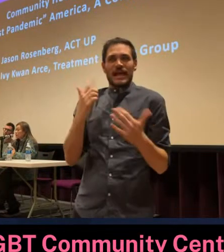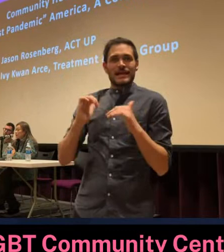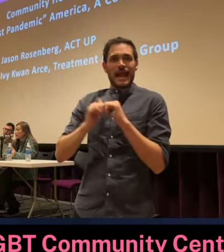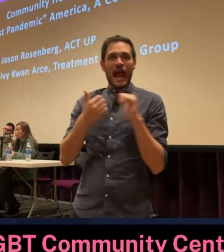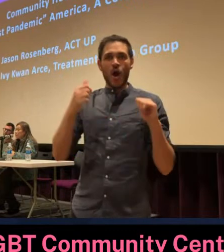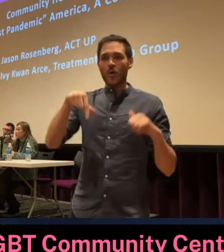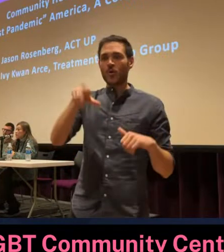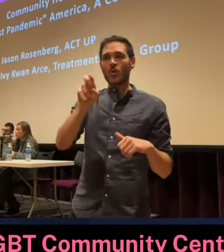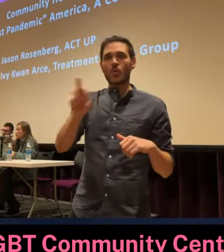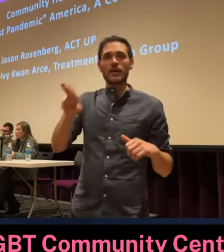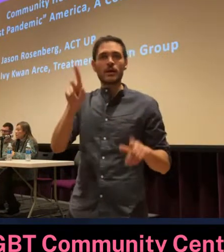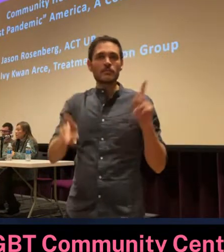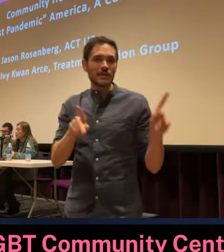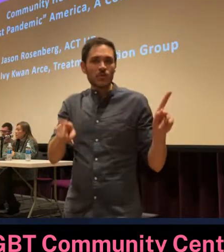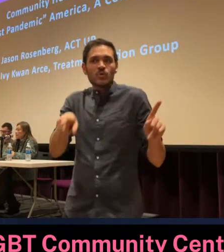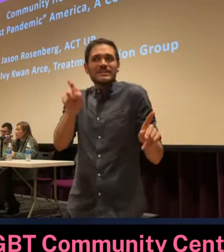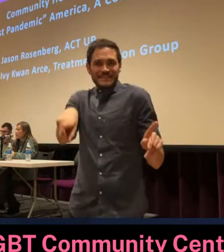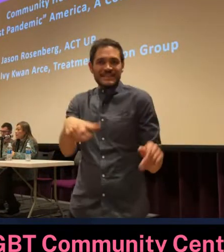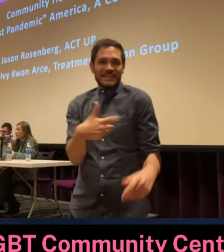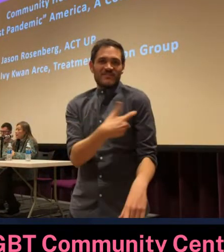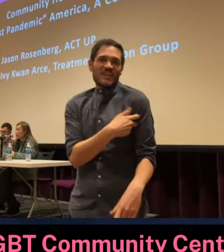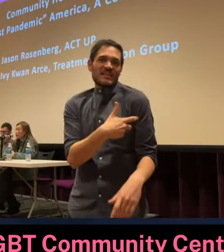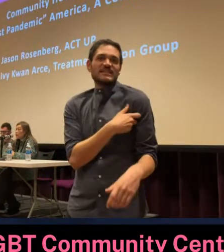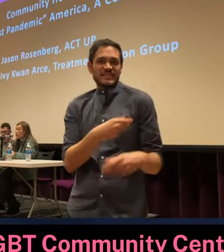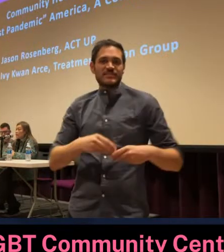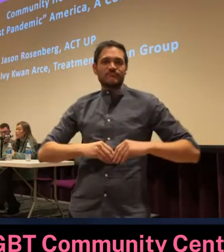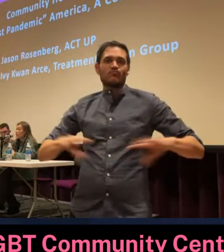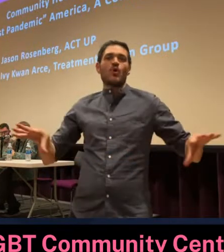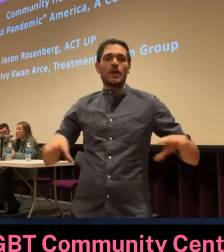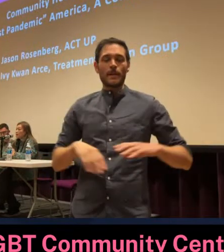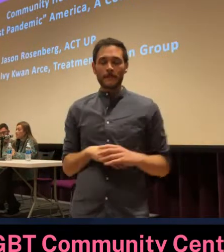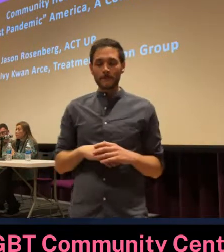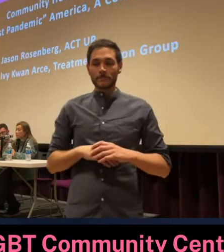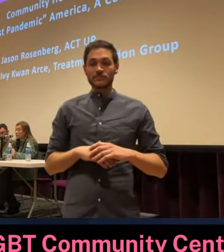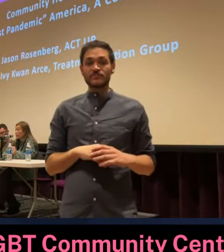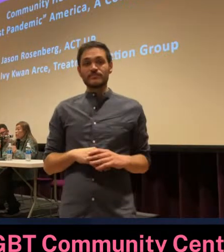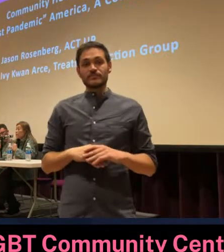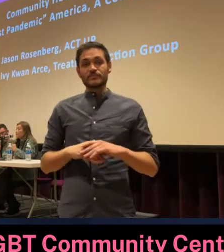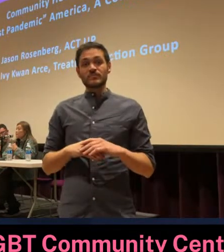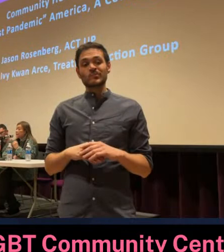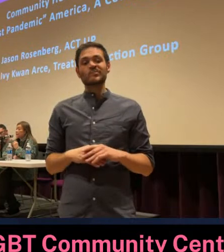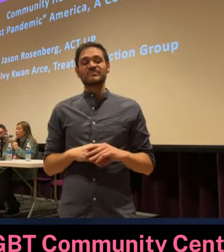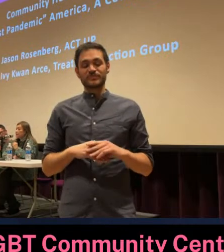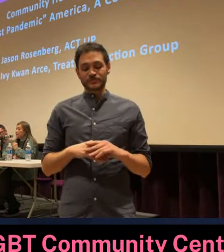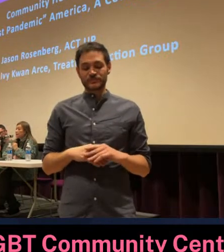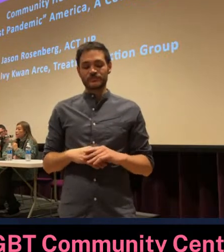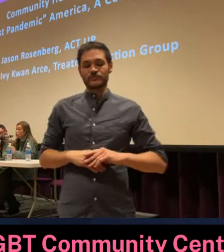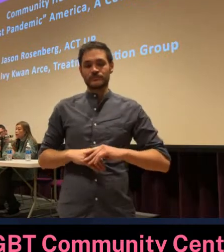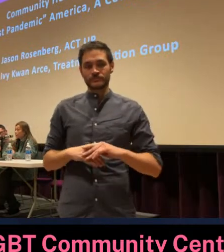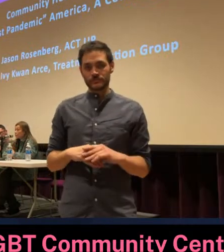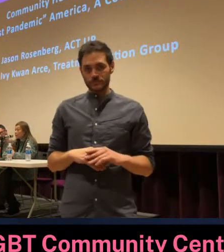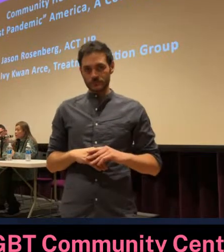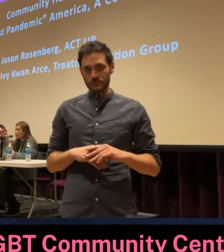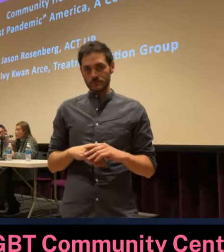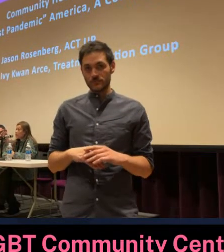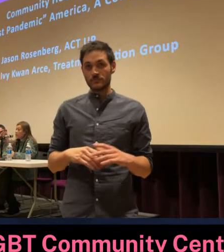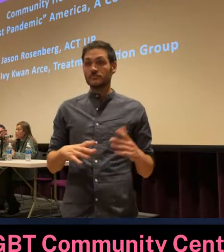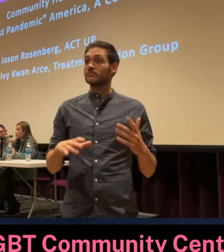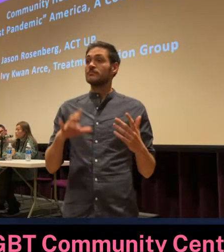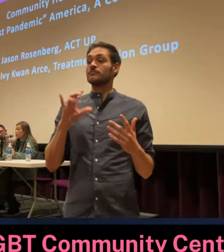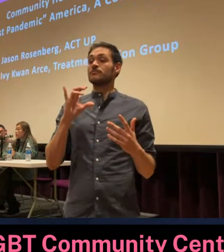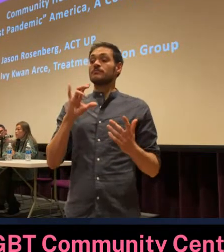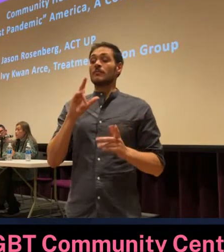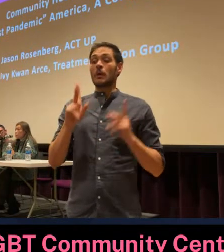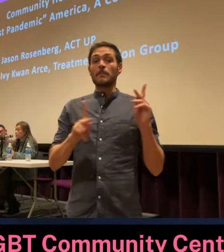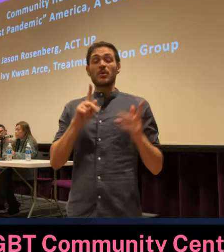So that first year, that's what we did. And at that point, there was a uptick of people basically started converting because